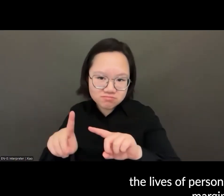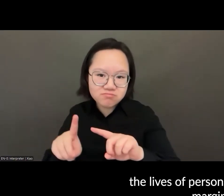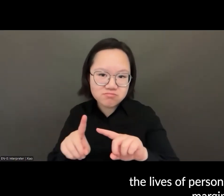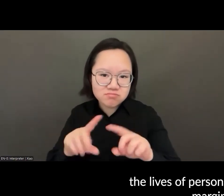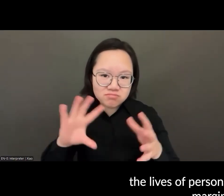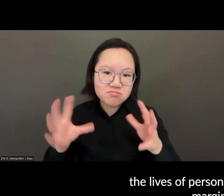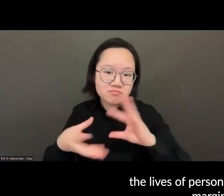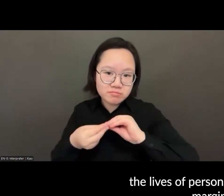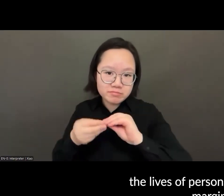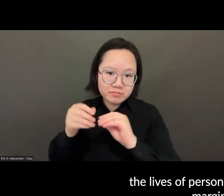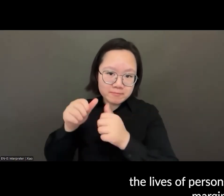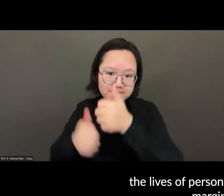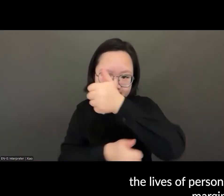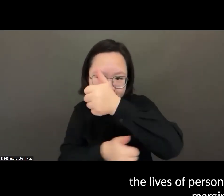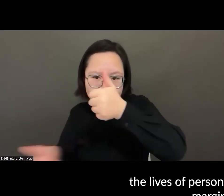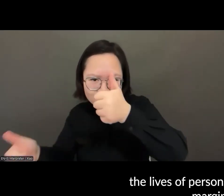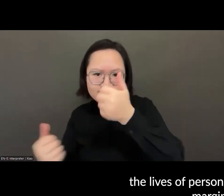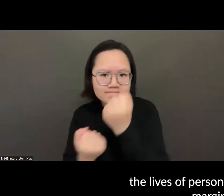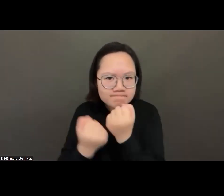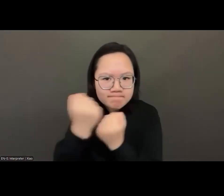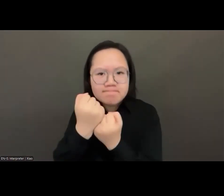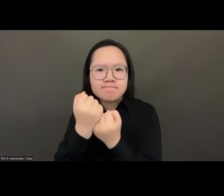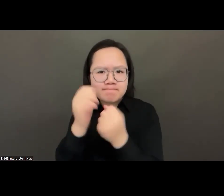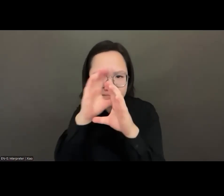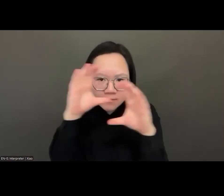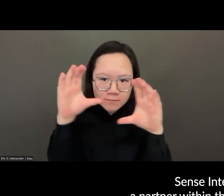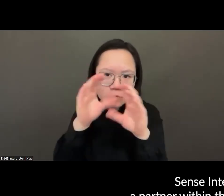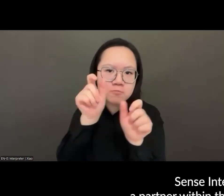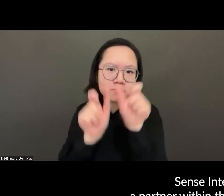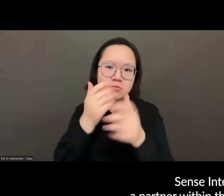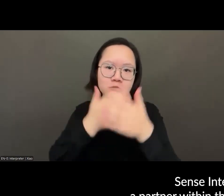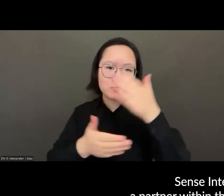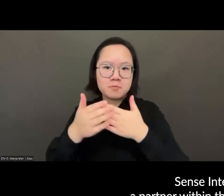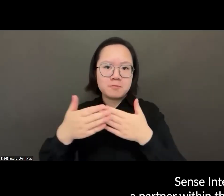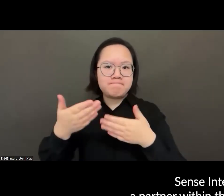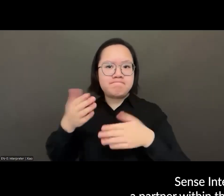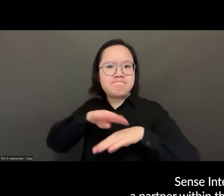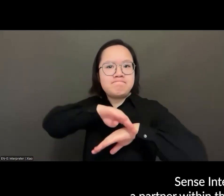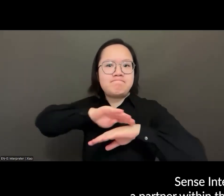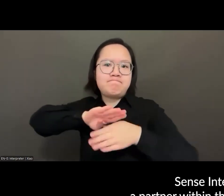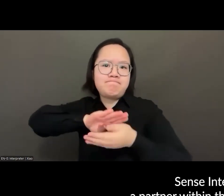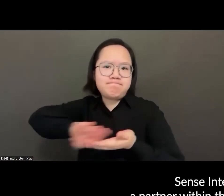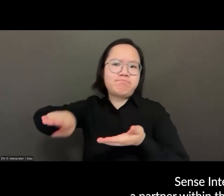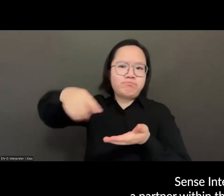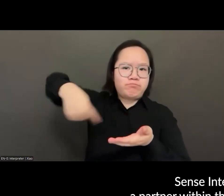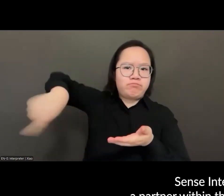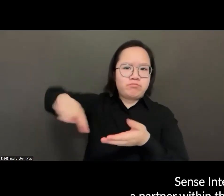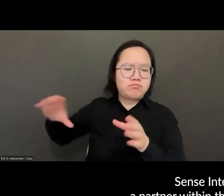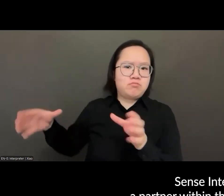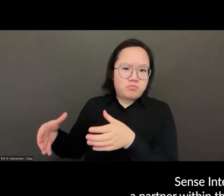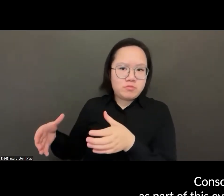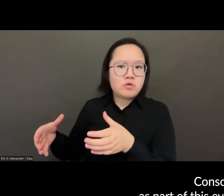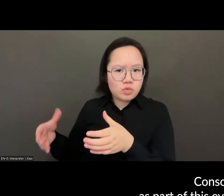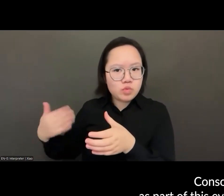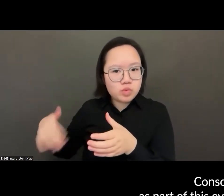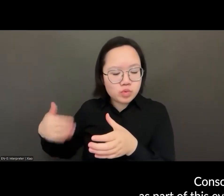to improve the lives of persons who are the most marginalized. Sense International, a partner within the Inclusive Futures